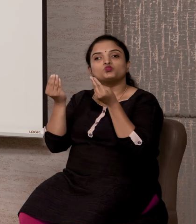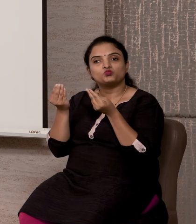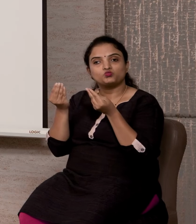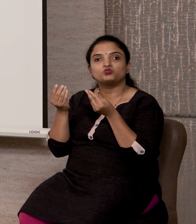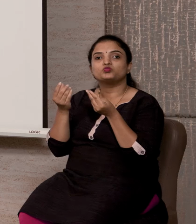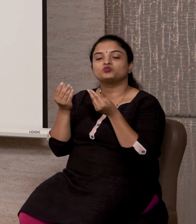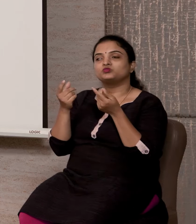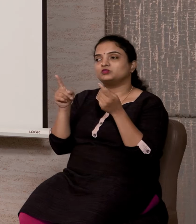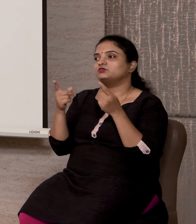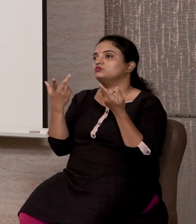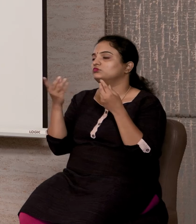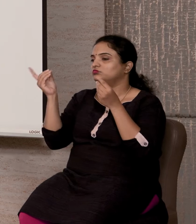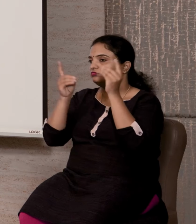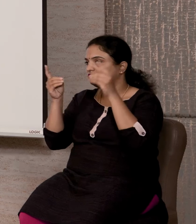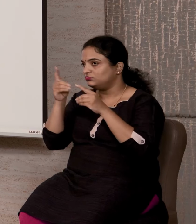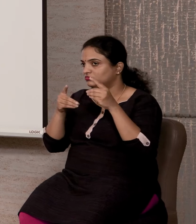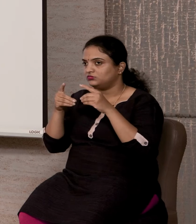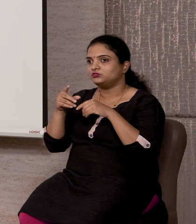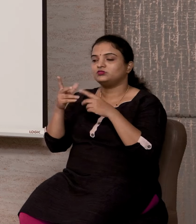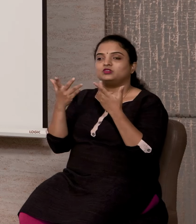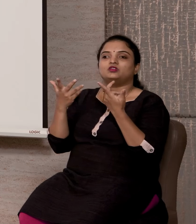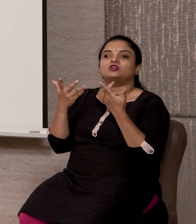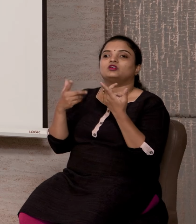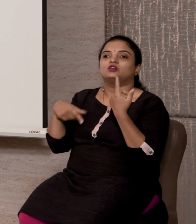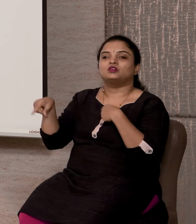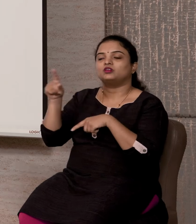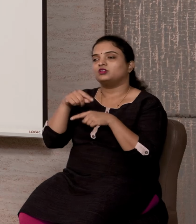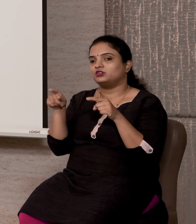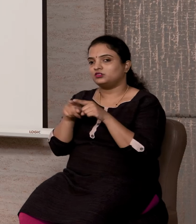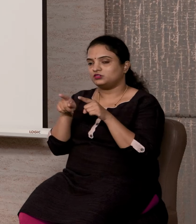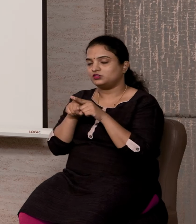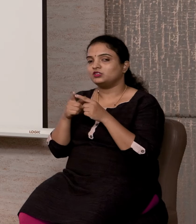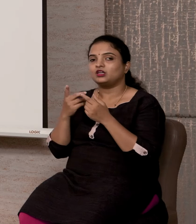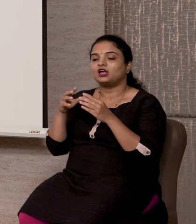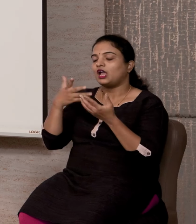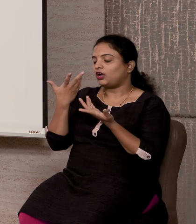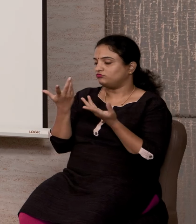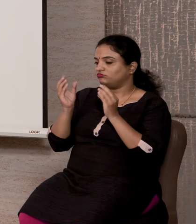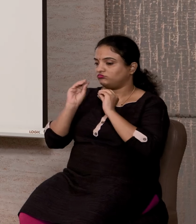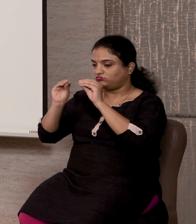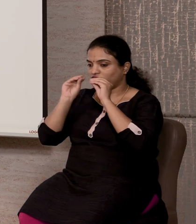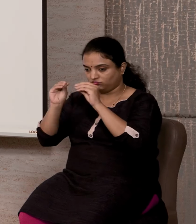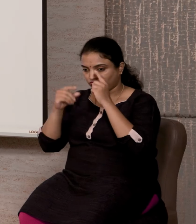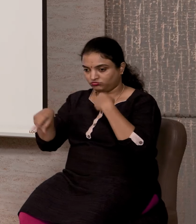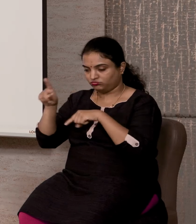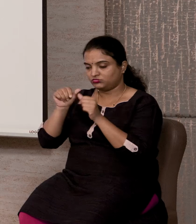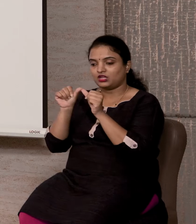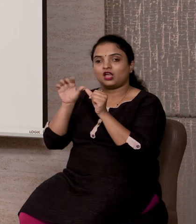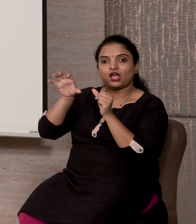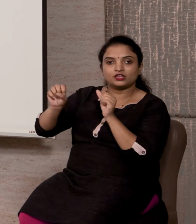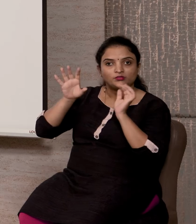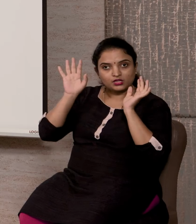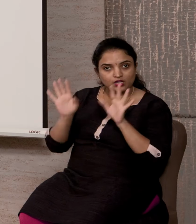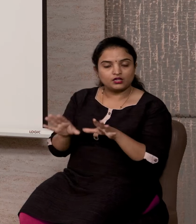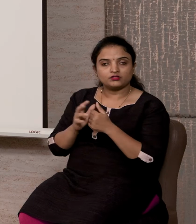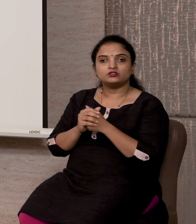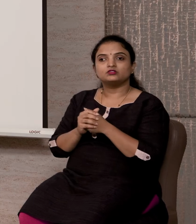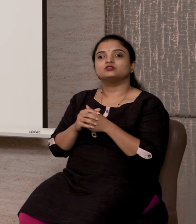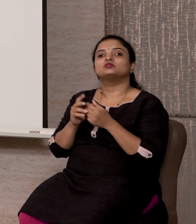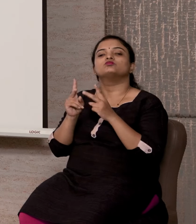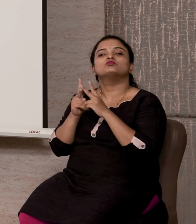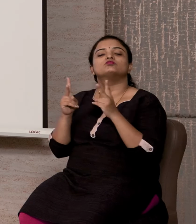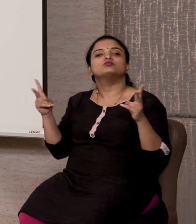universal design principles and also making sure that, our teaching materials are accessible and we are catering to,